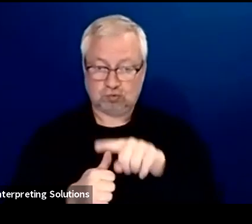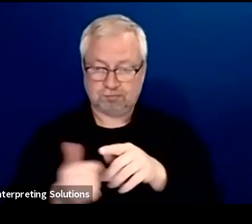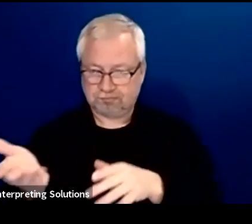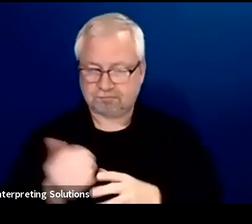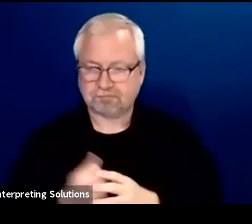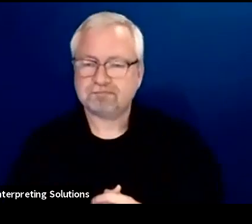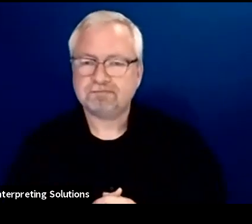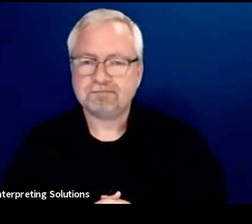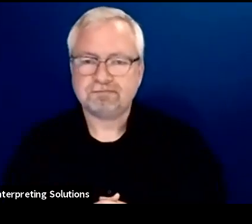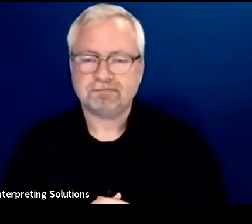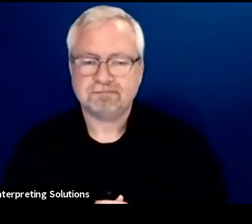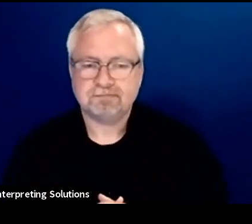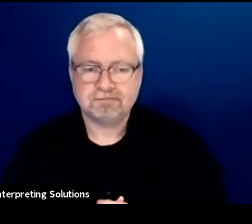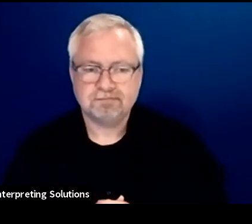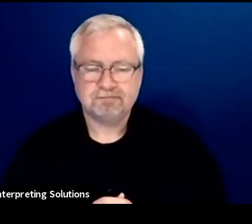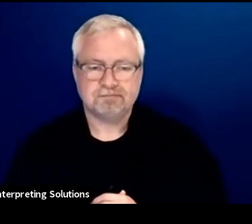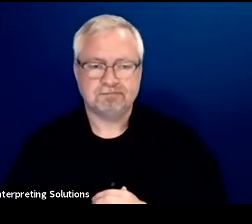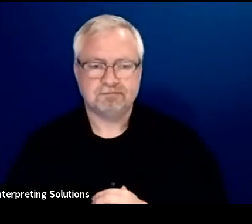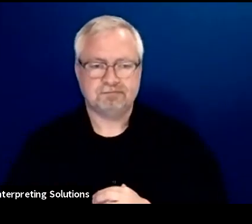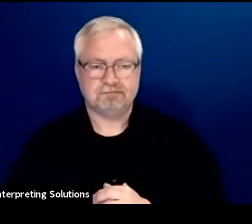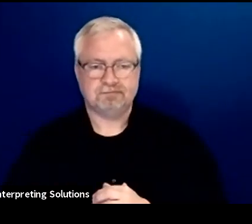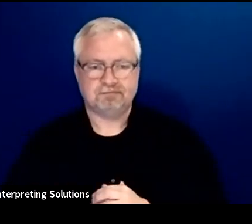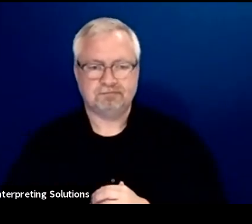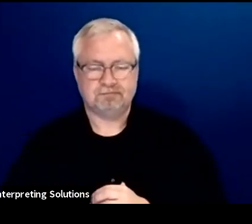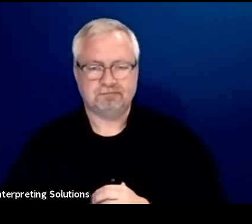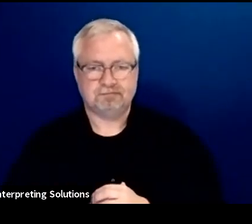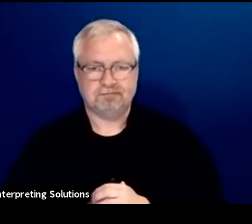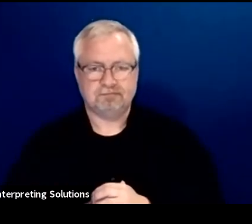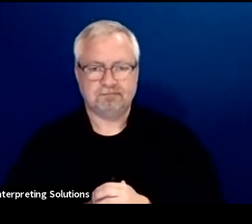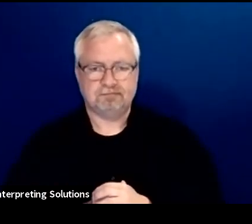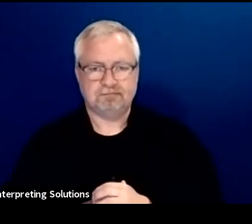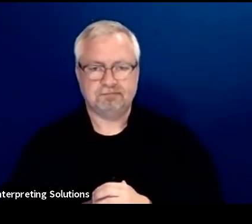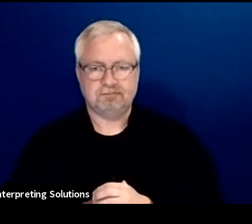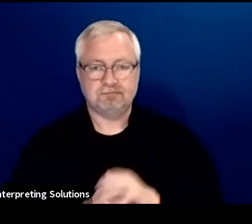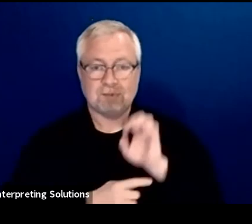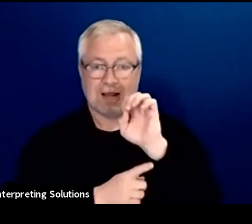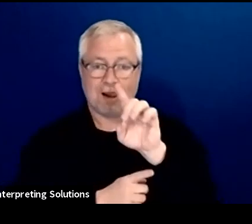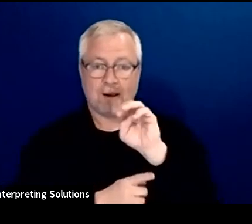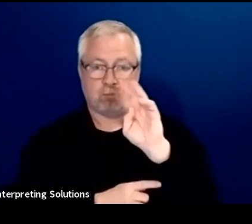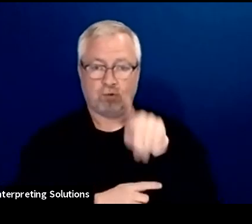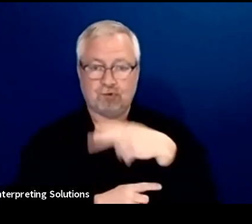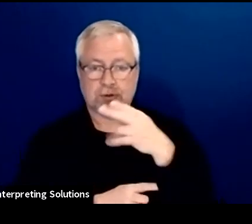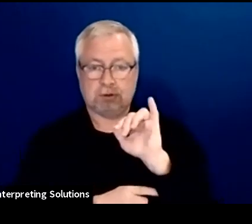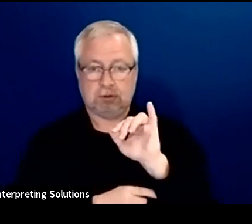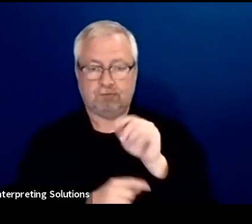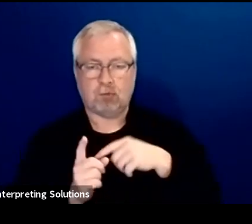Your first question comes from the line of Esme Murphy from WCCO-TV. Your line is now open.